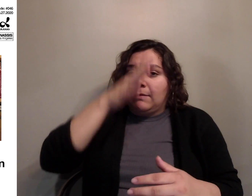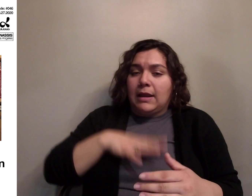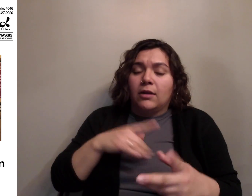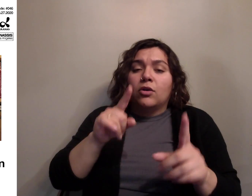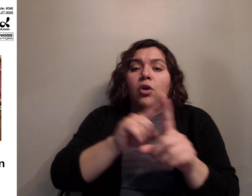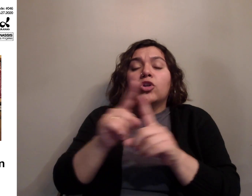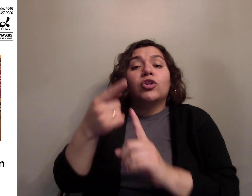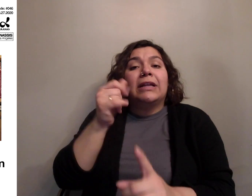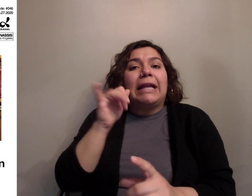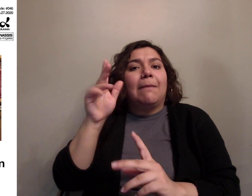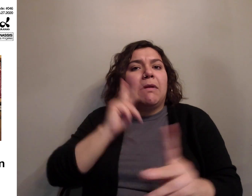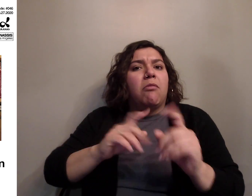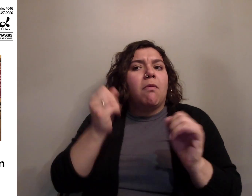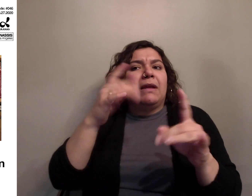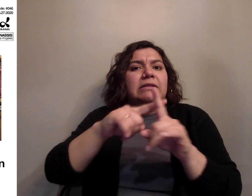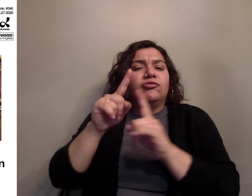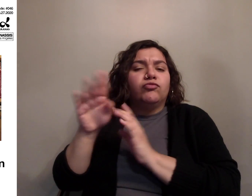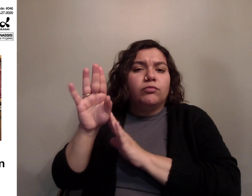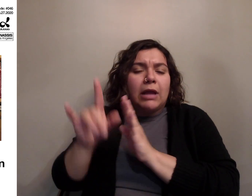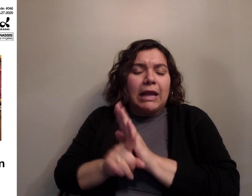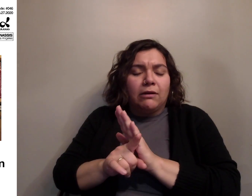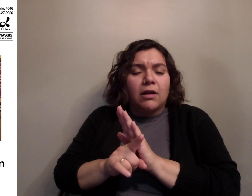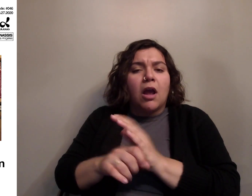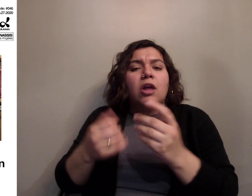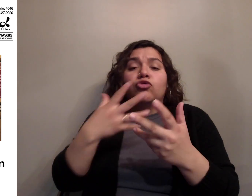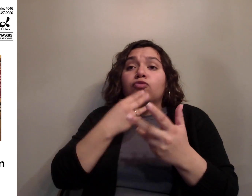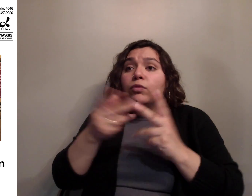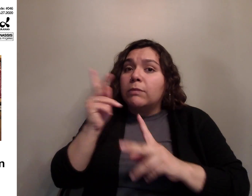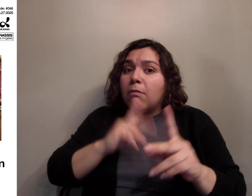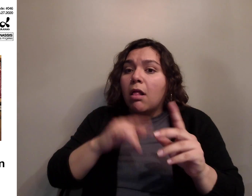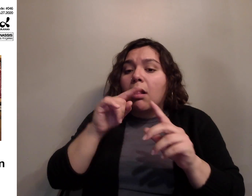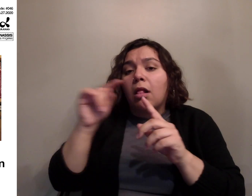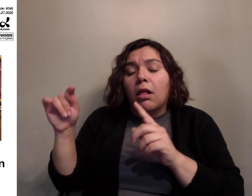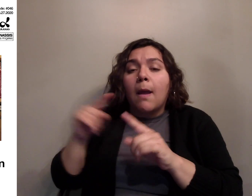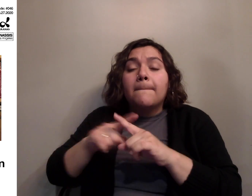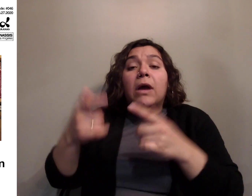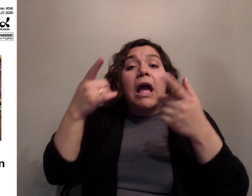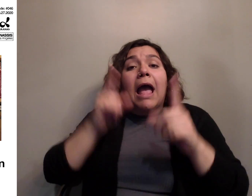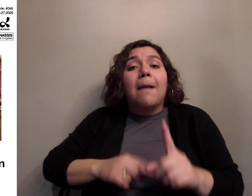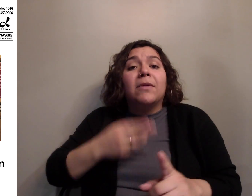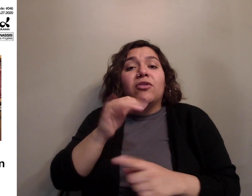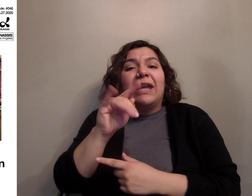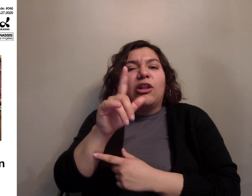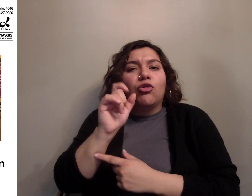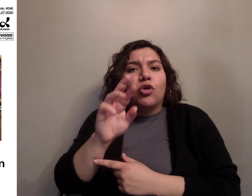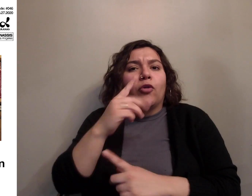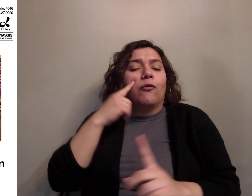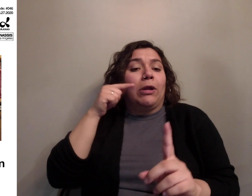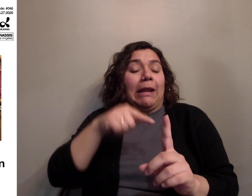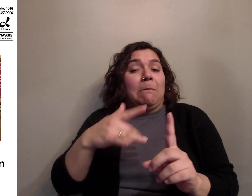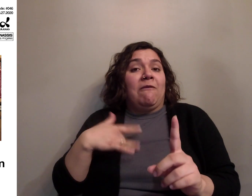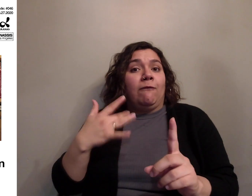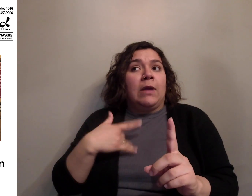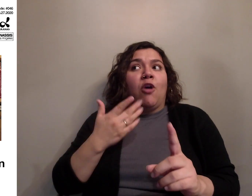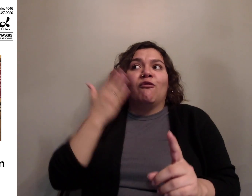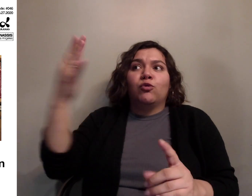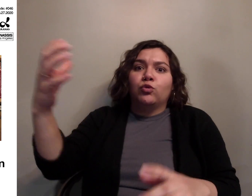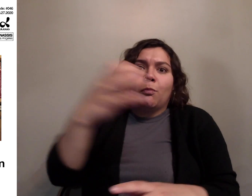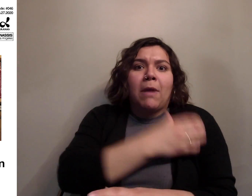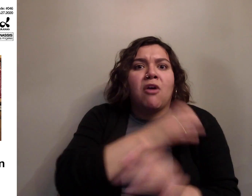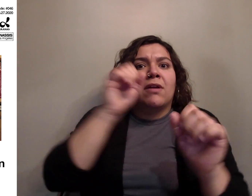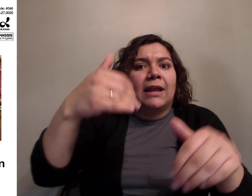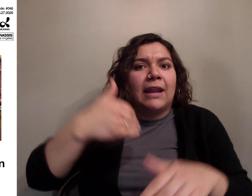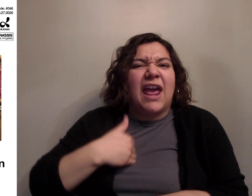Gay people, all different backgrounds, Jewish people. But with Hitler, of course, that sensation of future